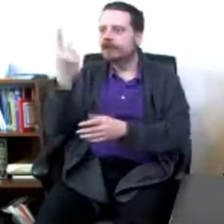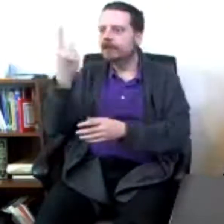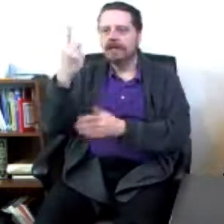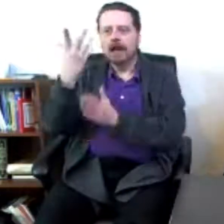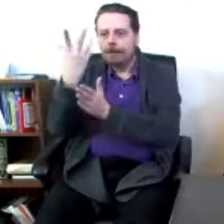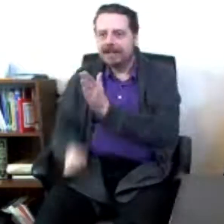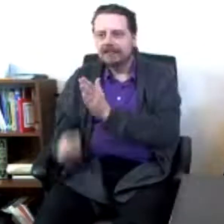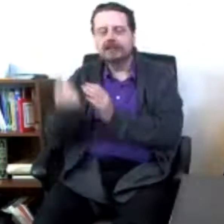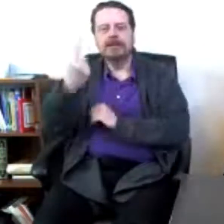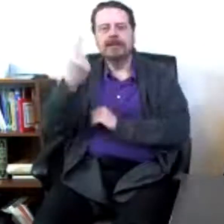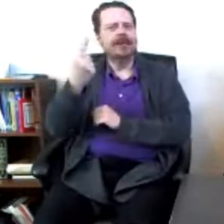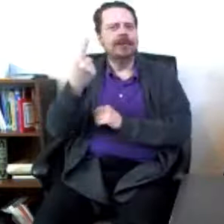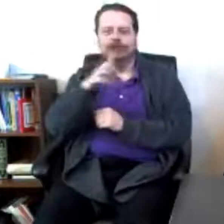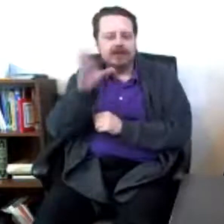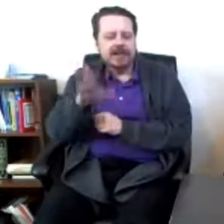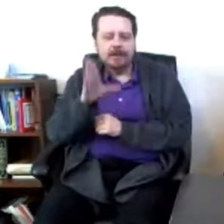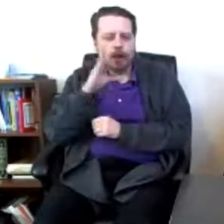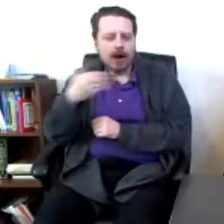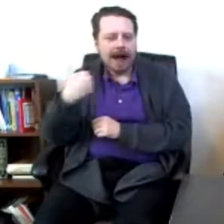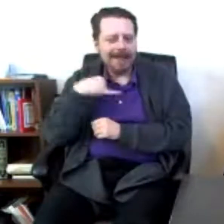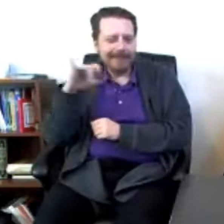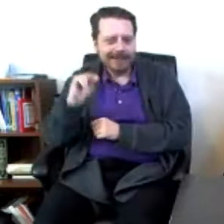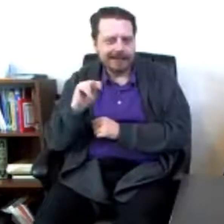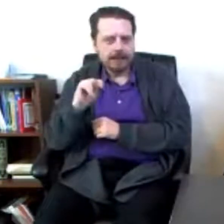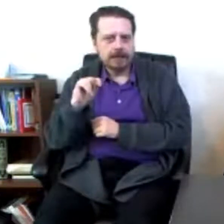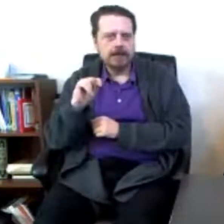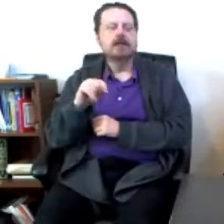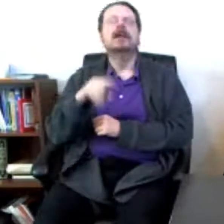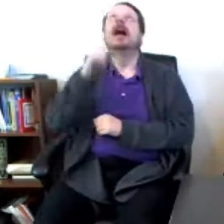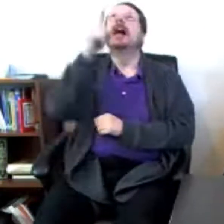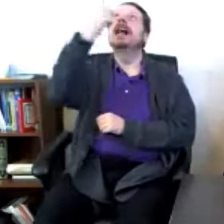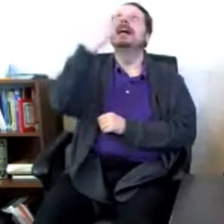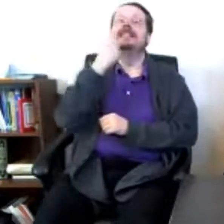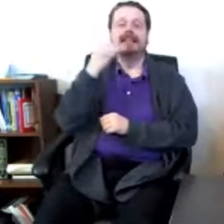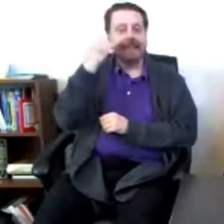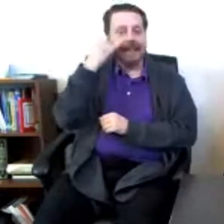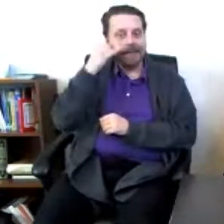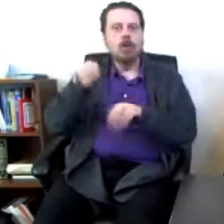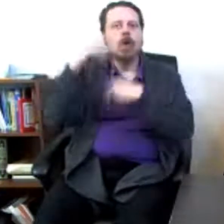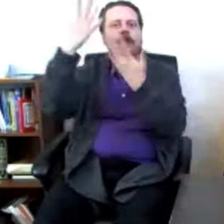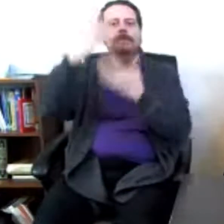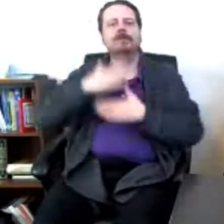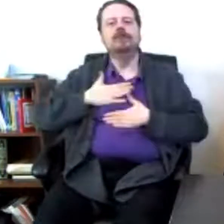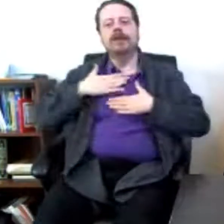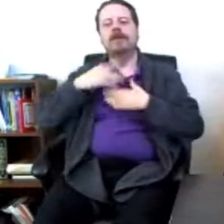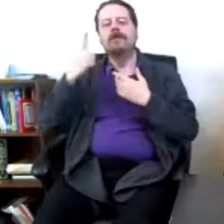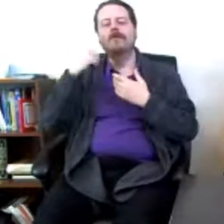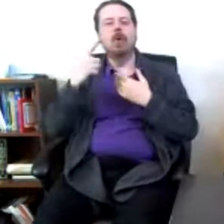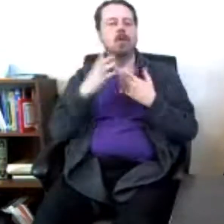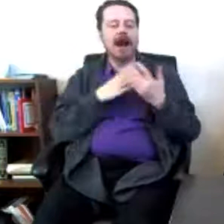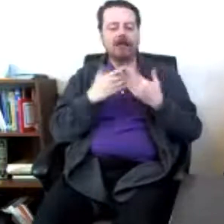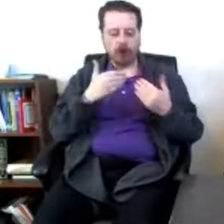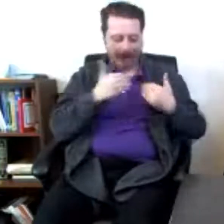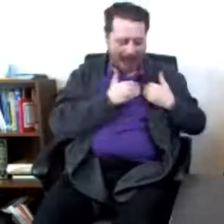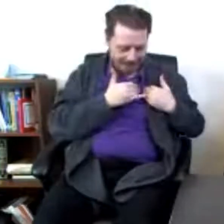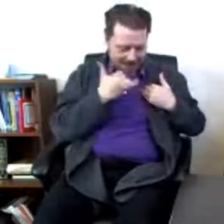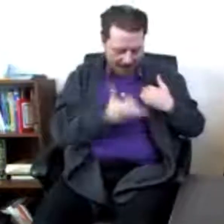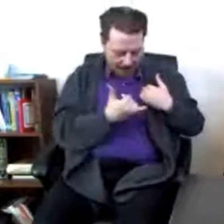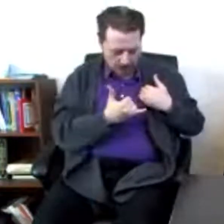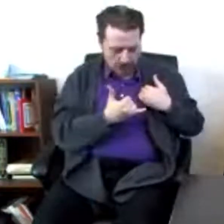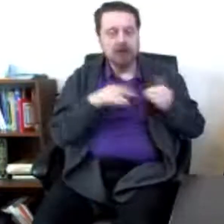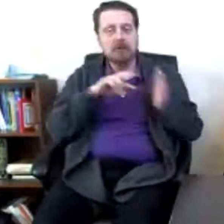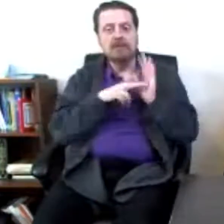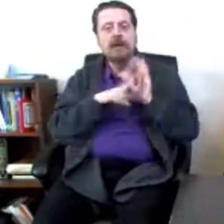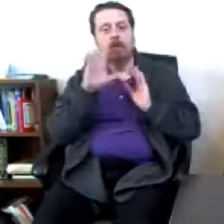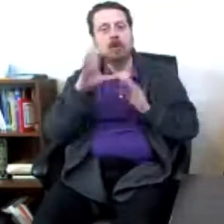But Allah is saying, if you offer gratitude for what you already got, then you are certain to